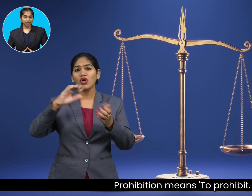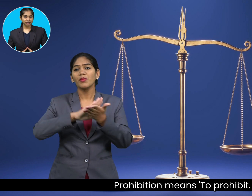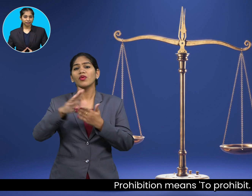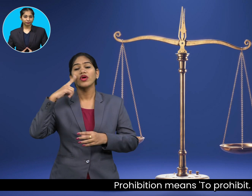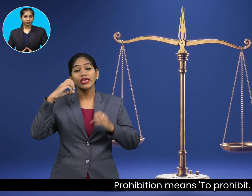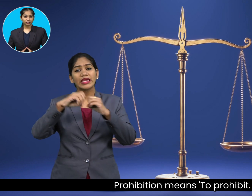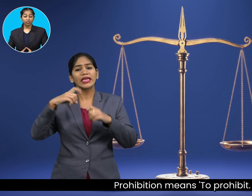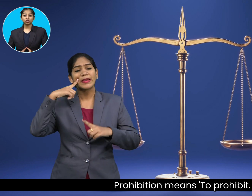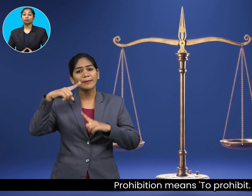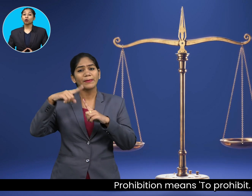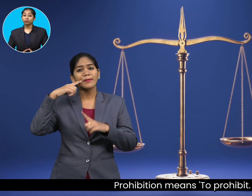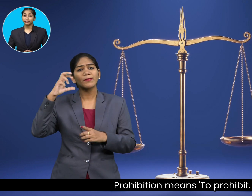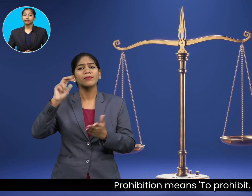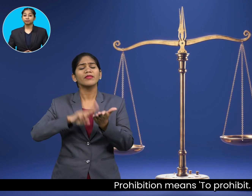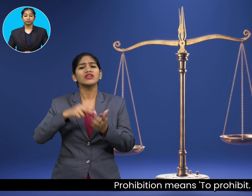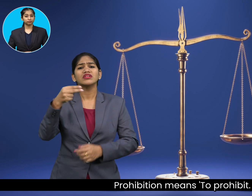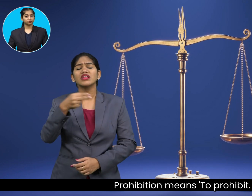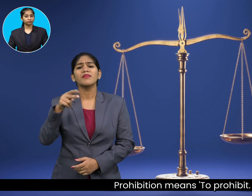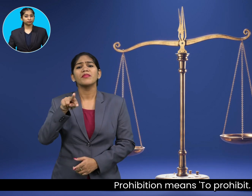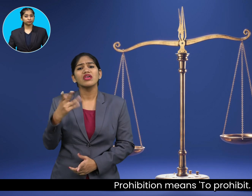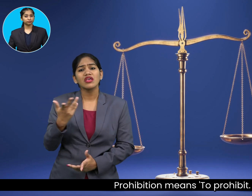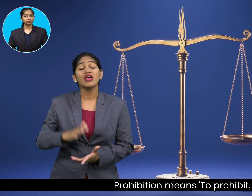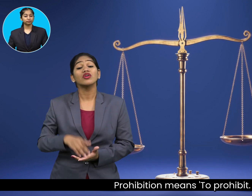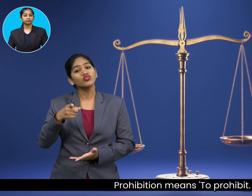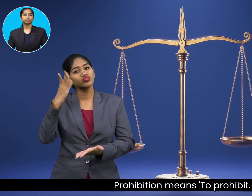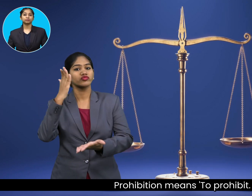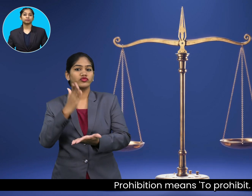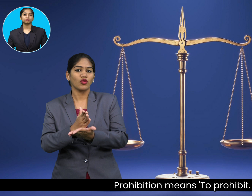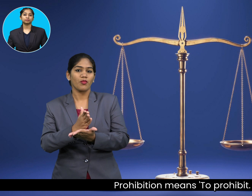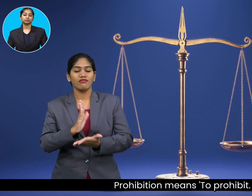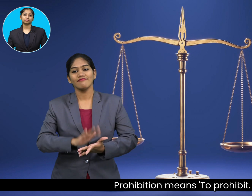Prohibition means to prohibit.